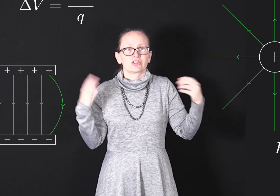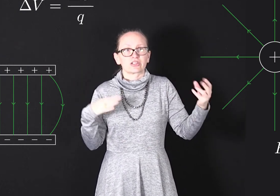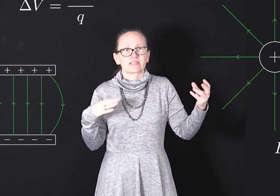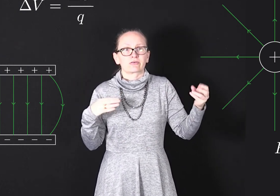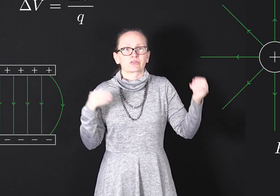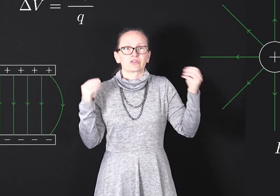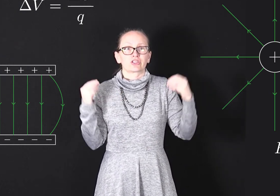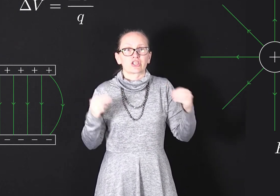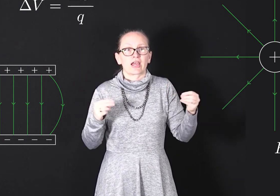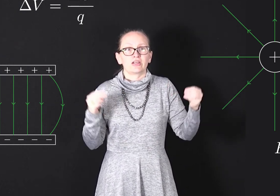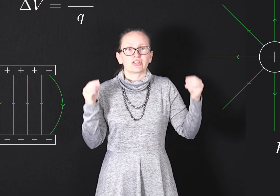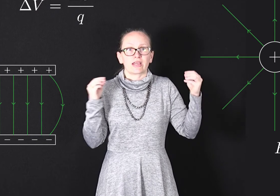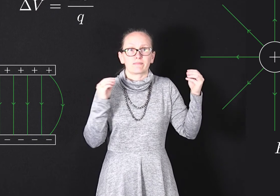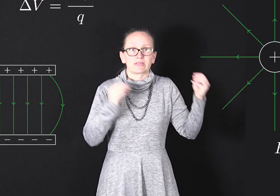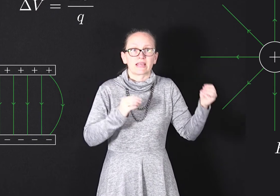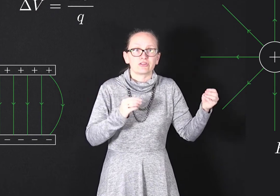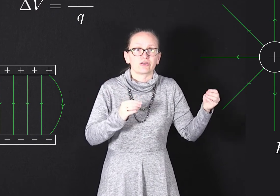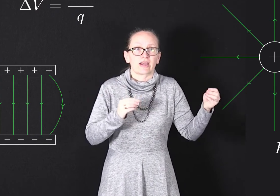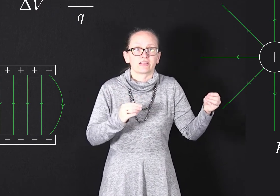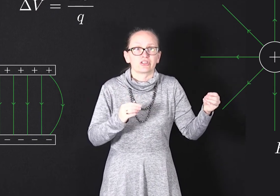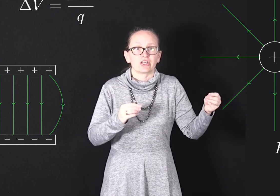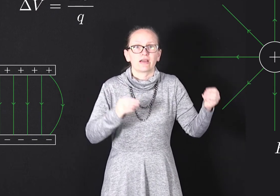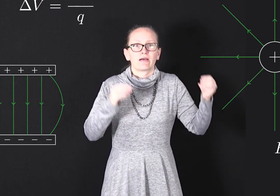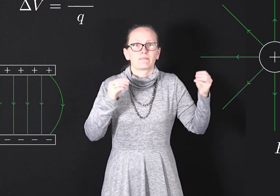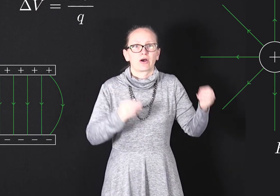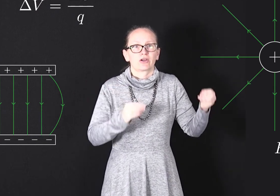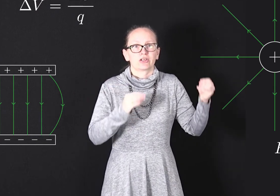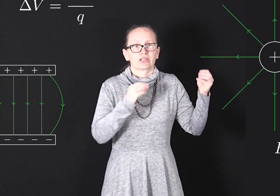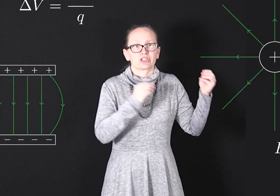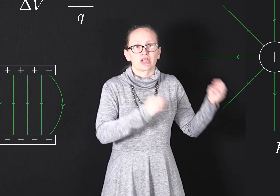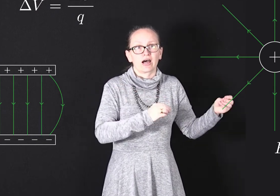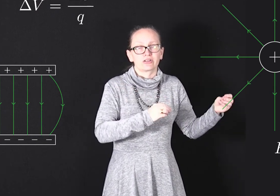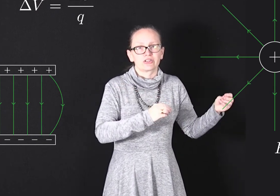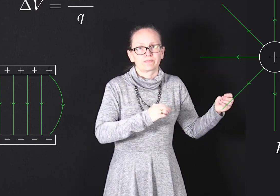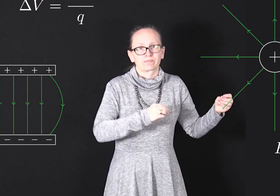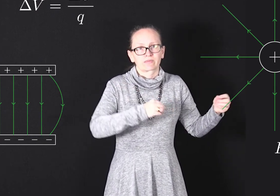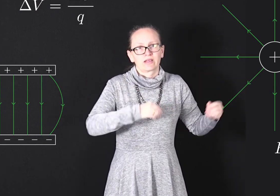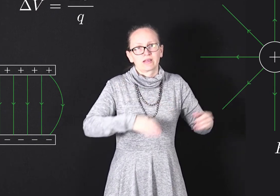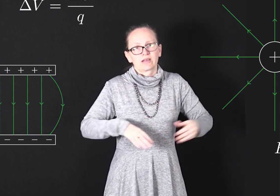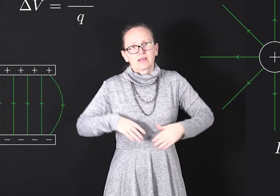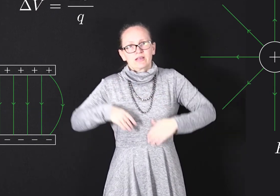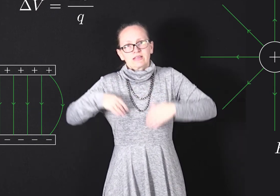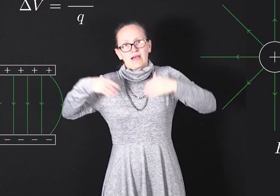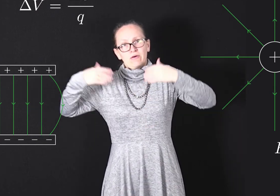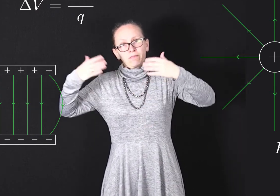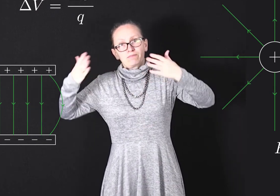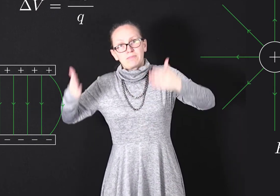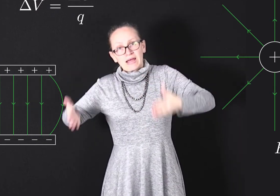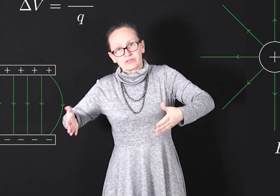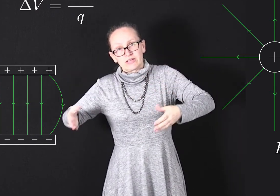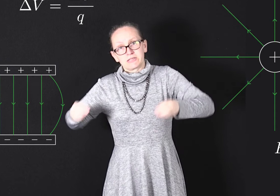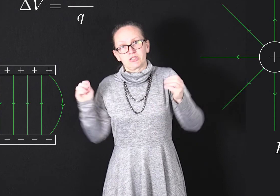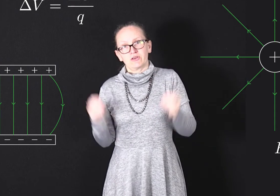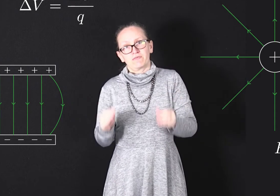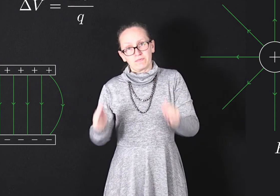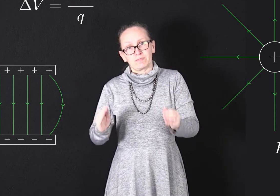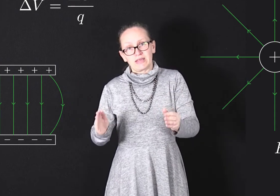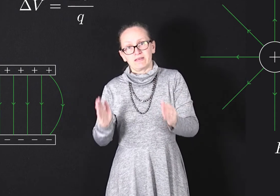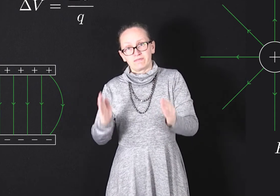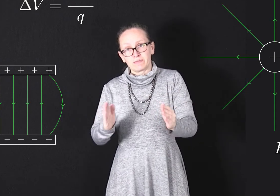just equal to the change in potential energy per unit charge. Now, batteries, which you'd be